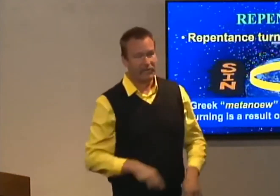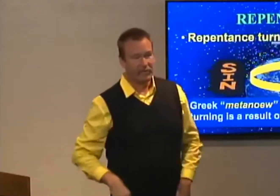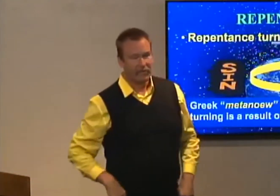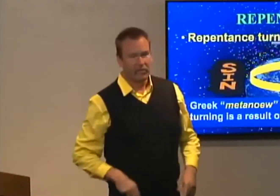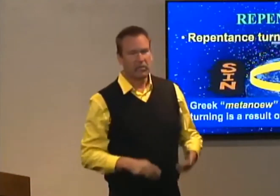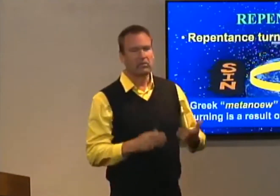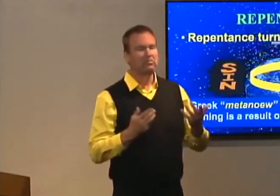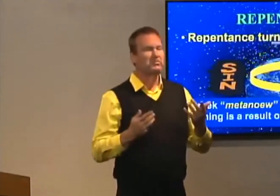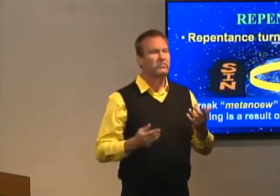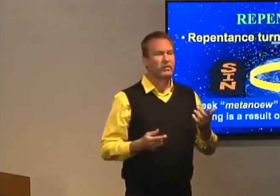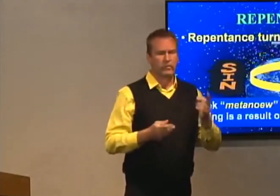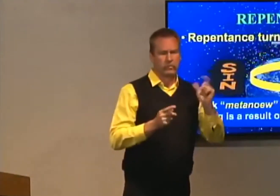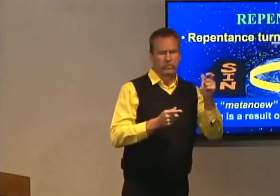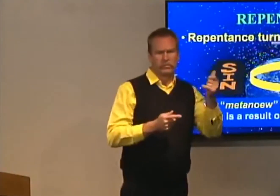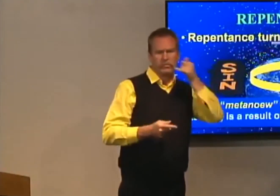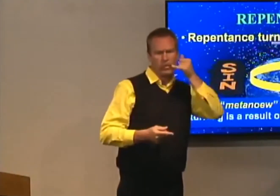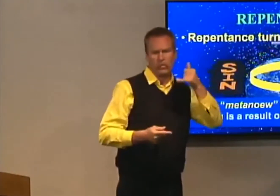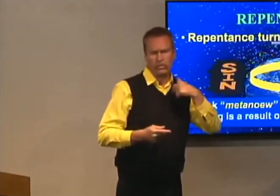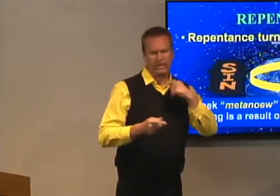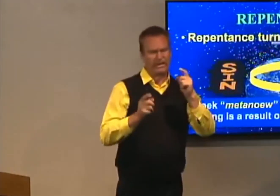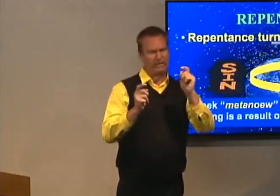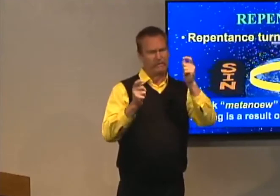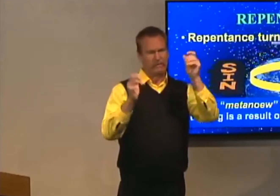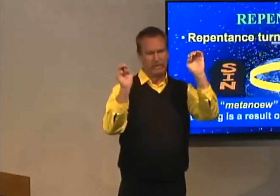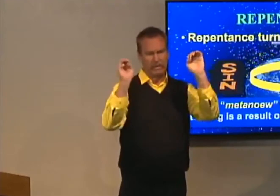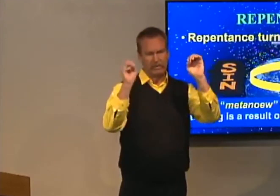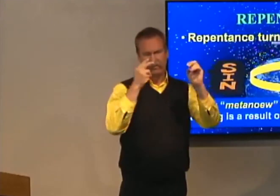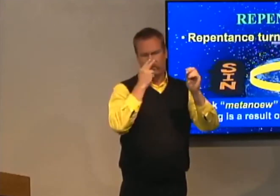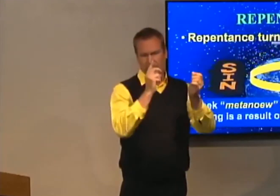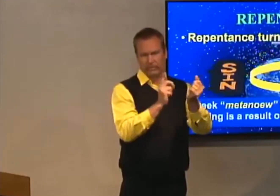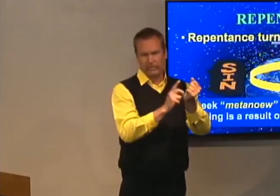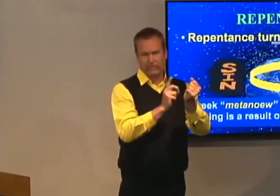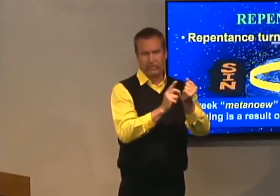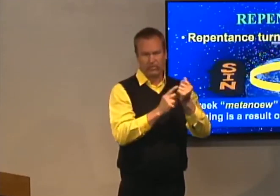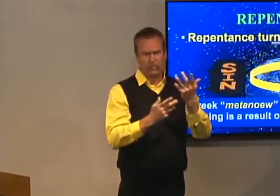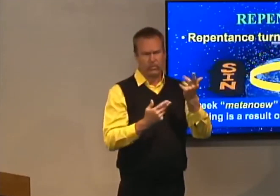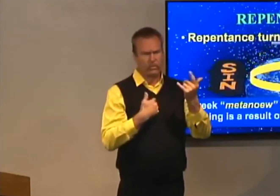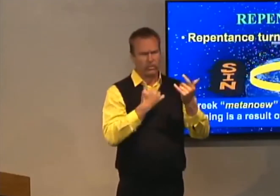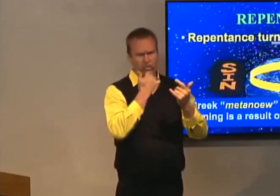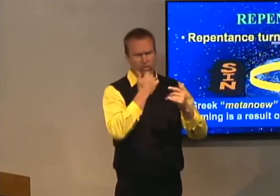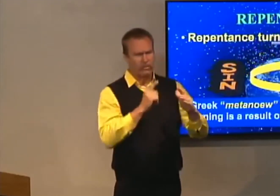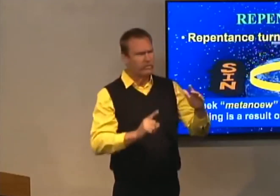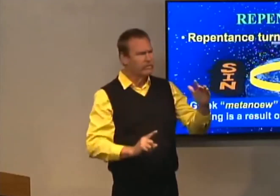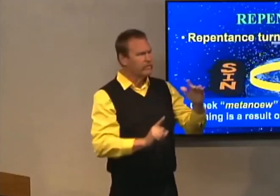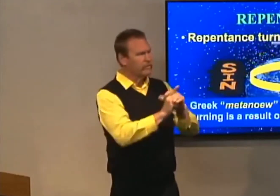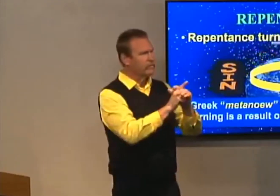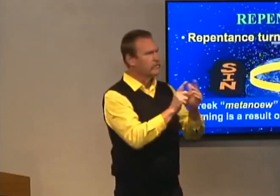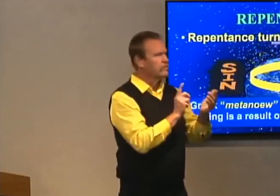And then the doctor calls me in for the results. And they call me right away and they said, you need to have an emergency meeting with the doctor. So